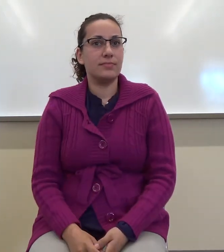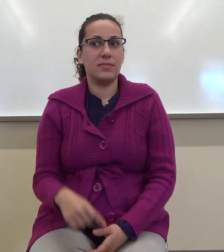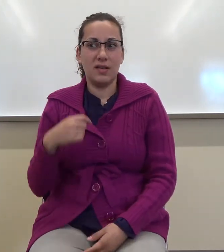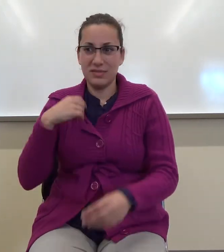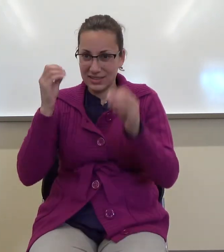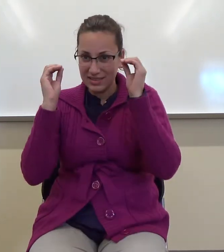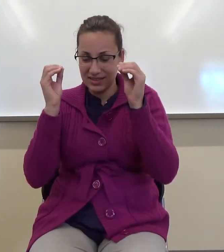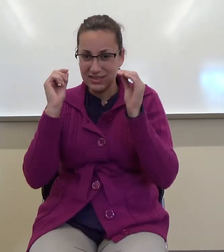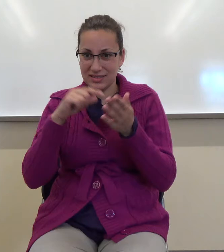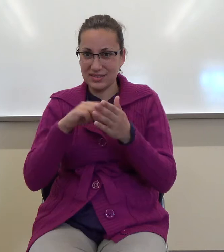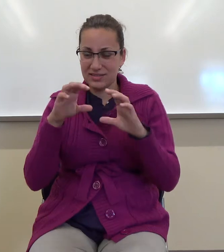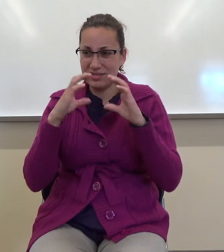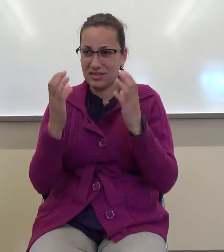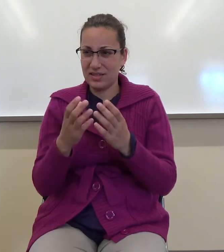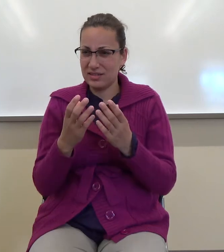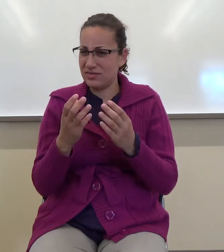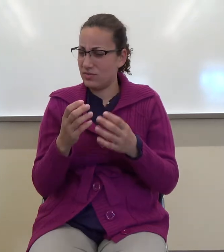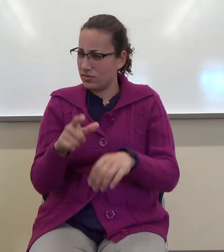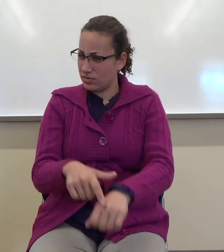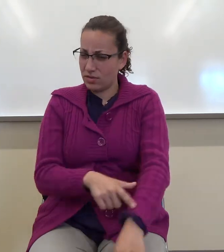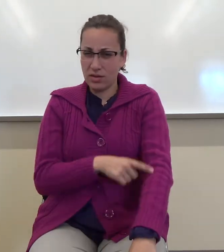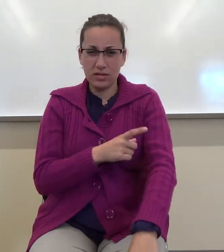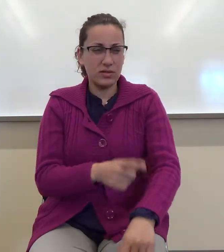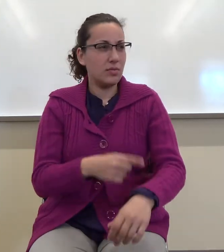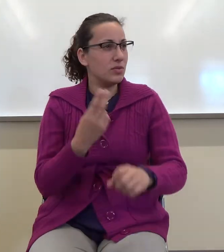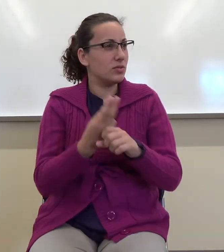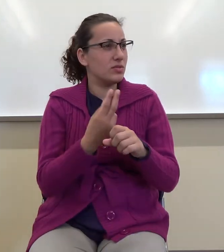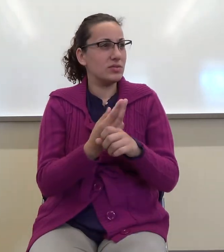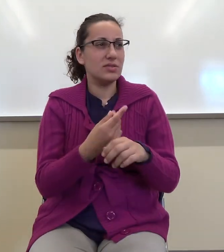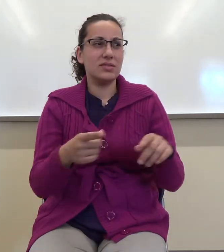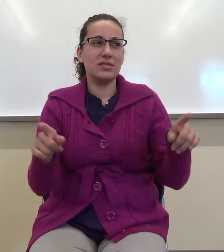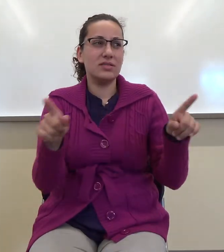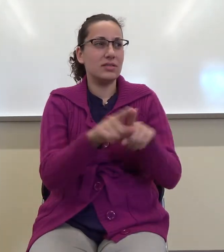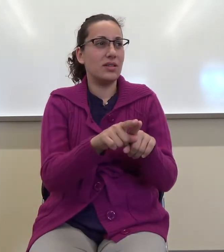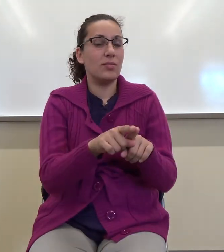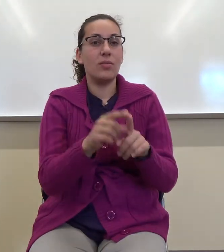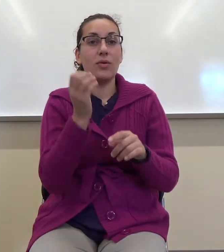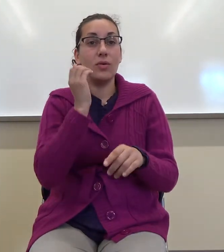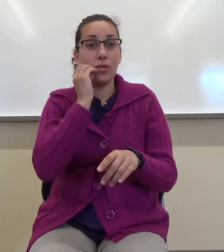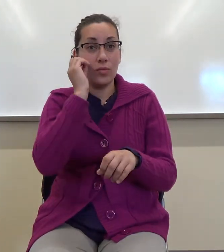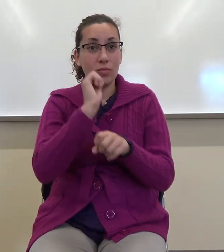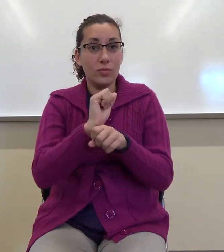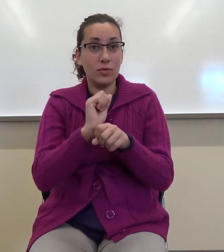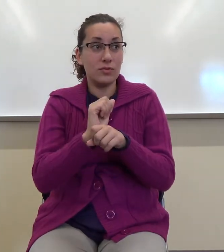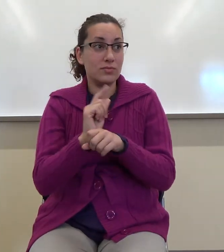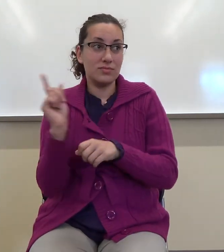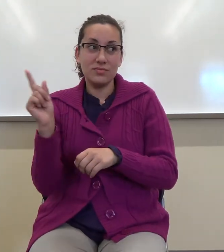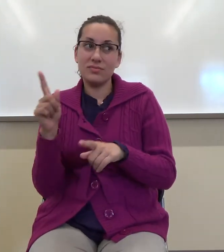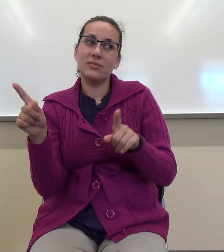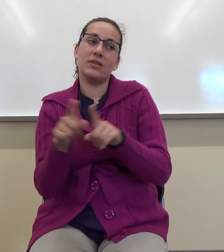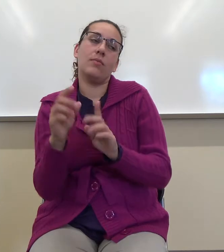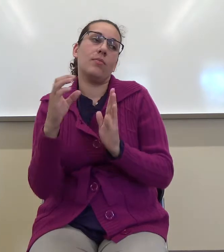many years, and I've been using the same homework, and I've never noticed that this was pretty much the same paragraph. All right, so good. So